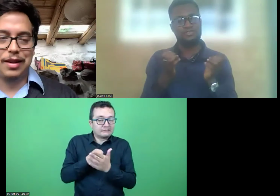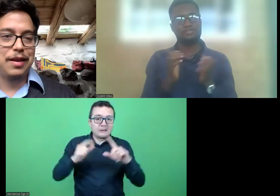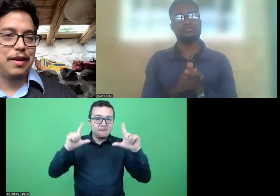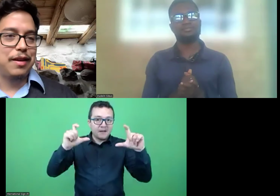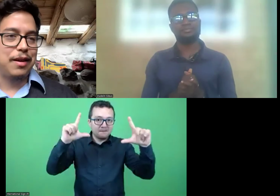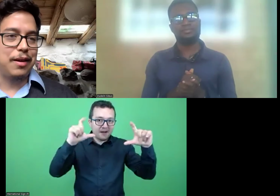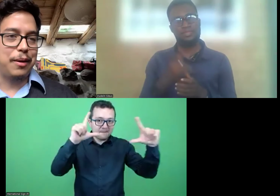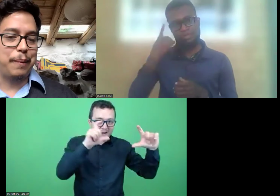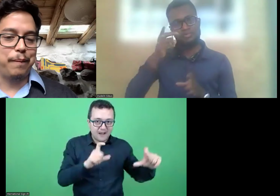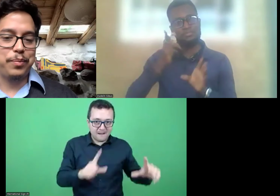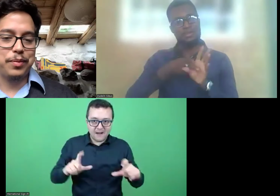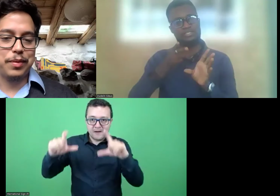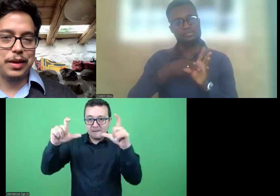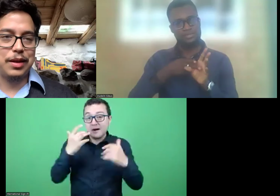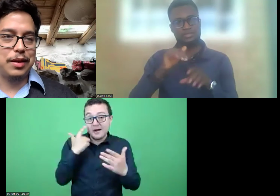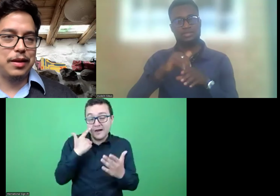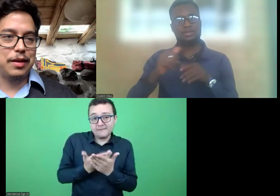can.